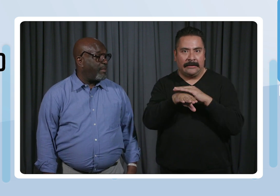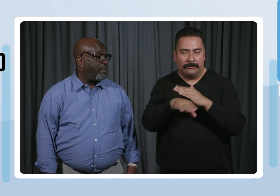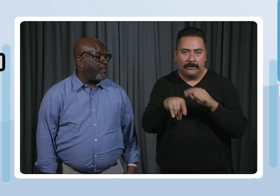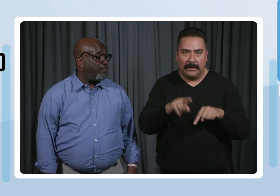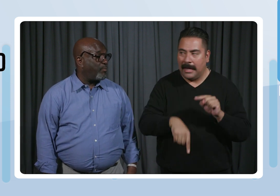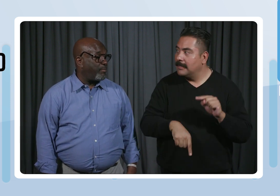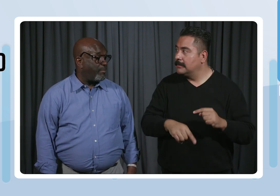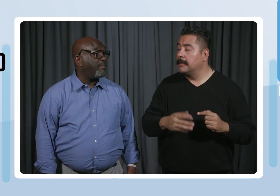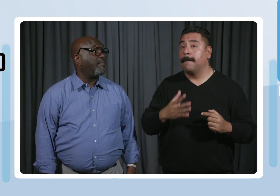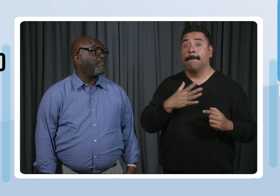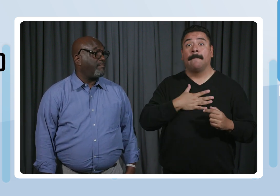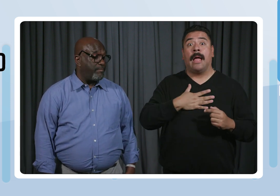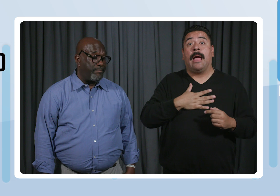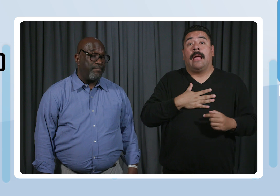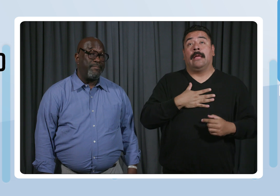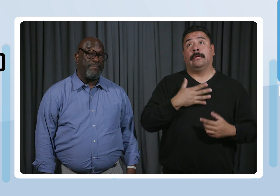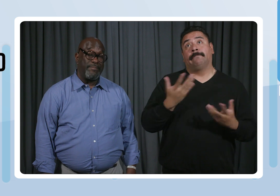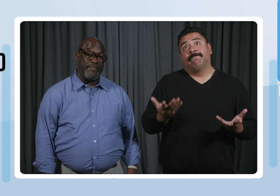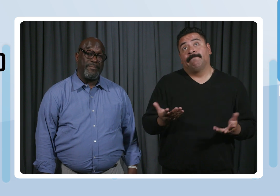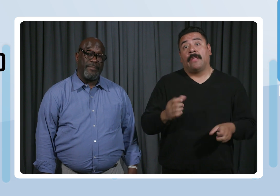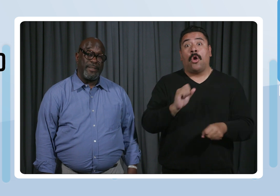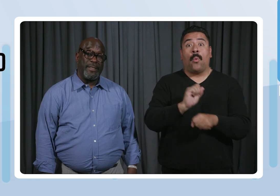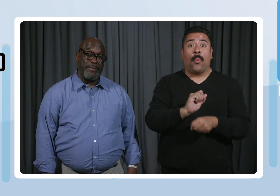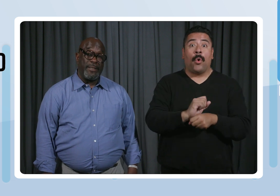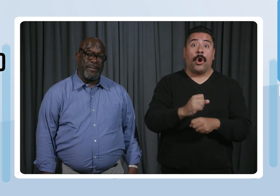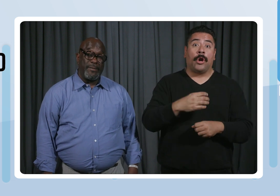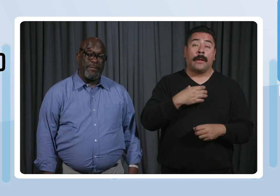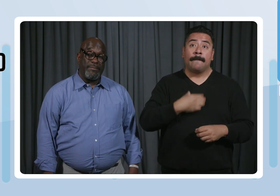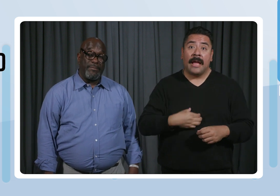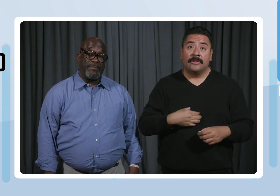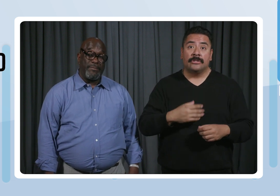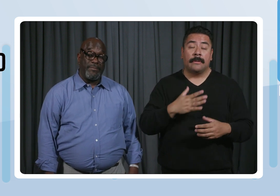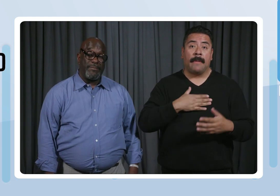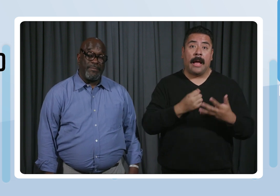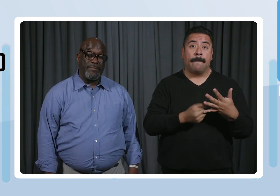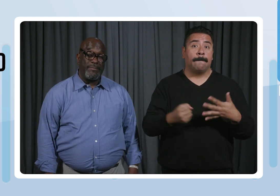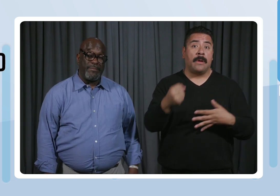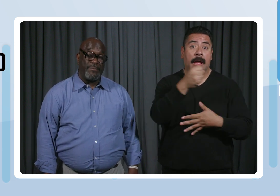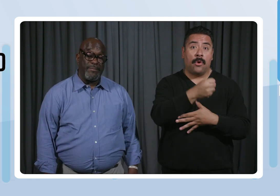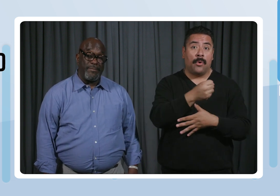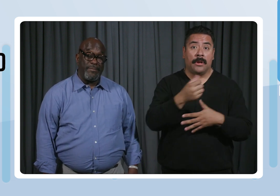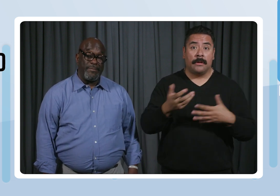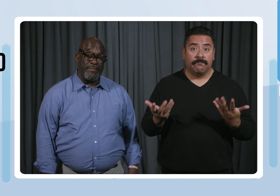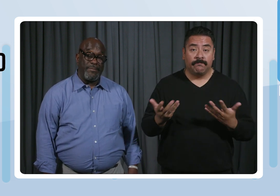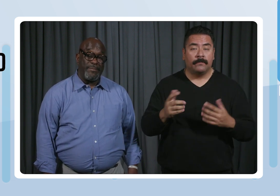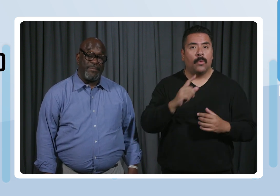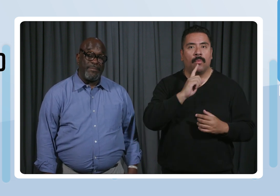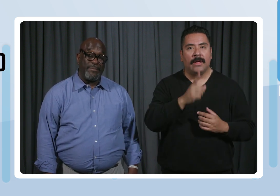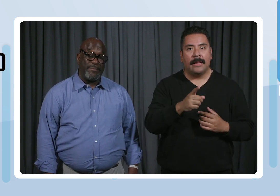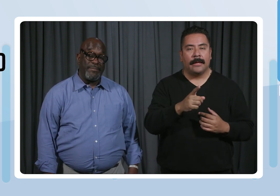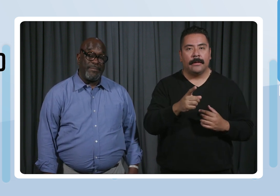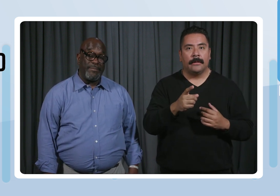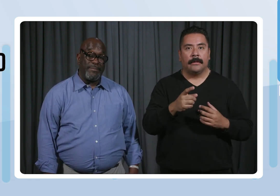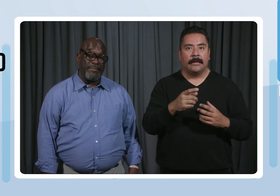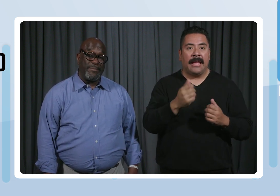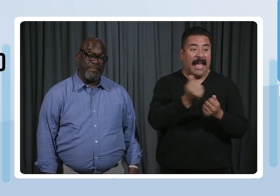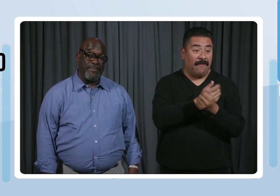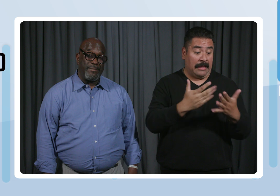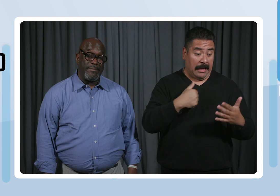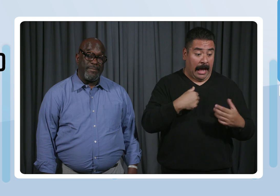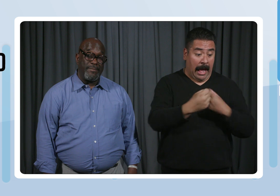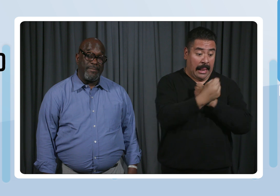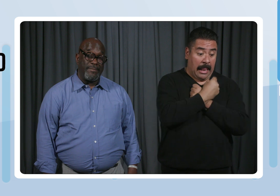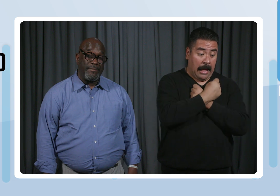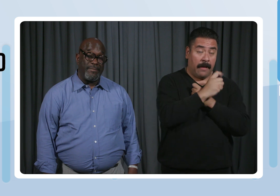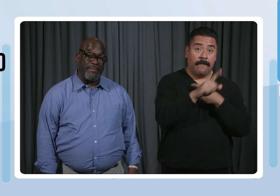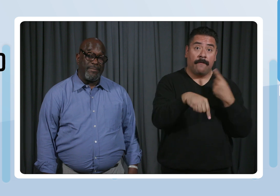And my work passion and my priority is really to combine everything I love